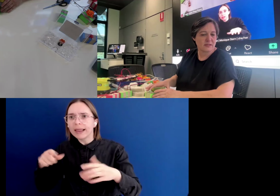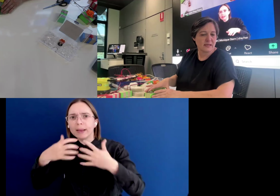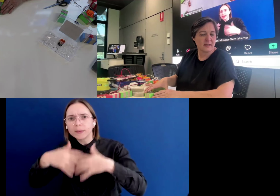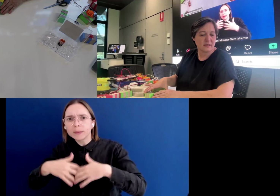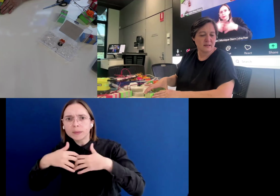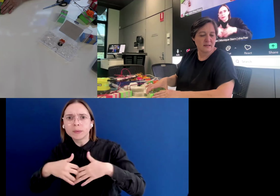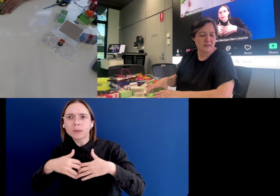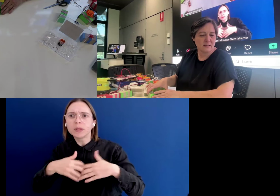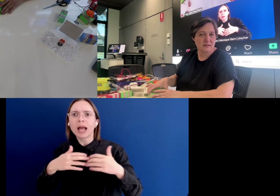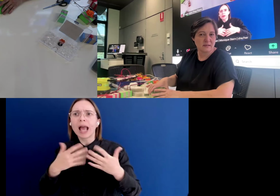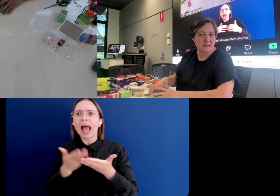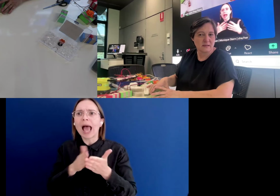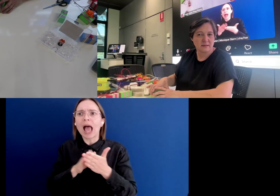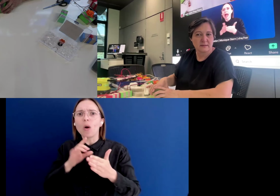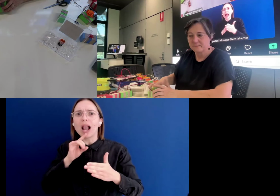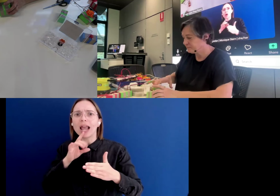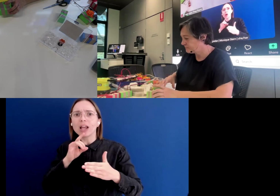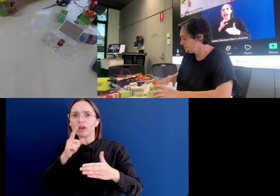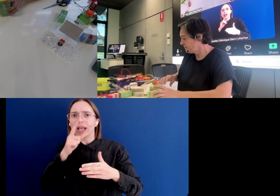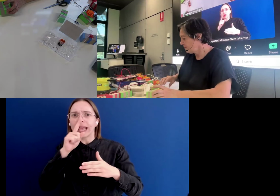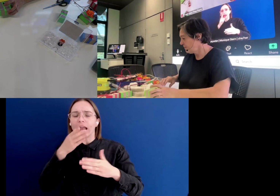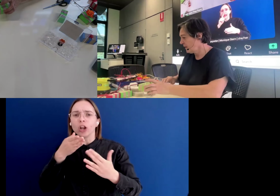Just 2 seconds.